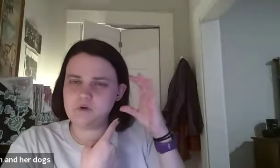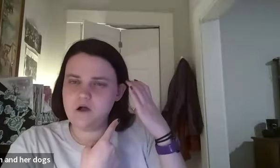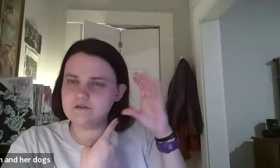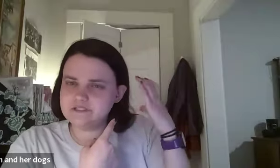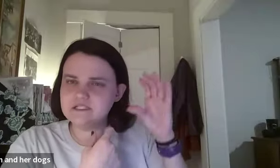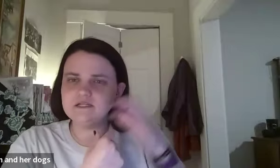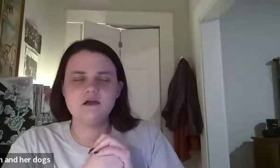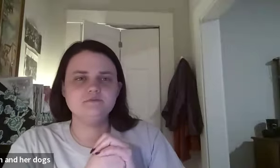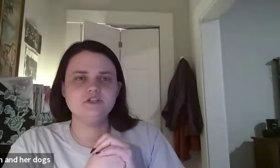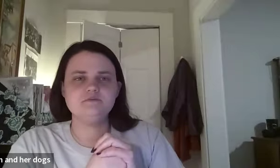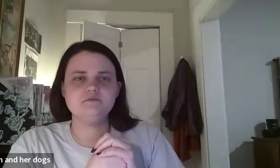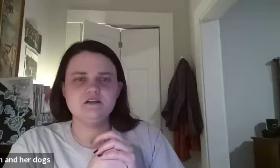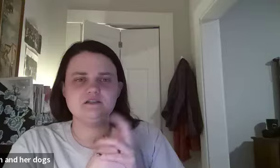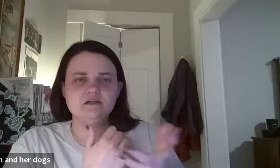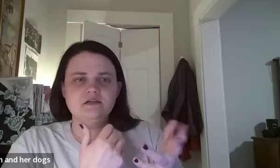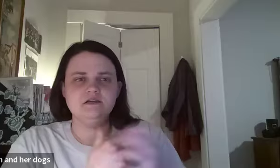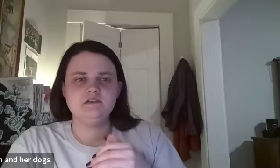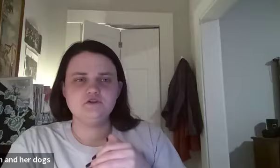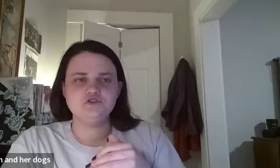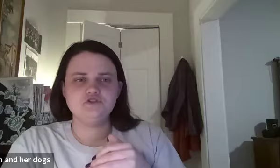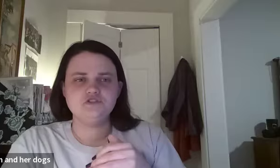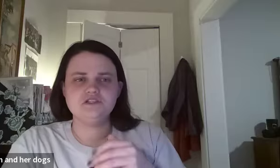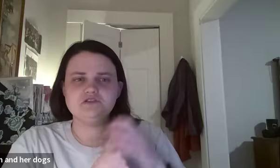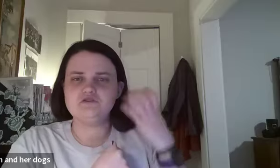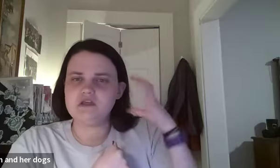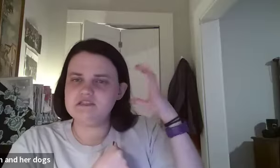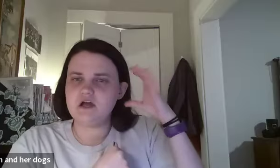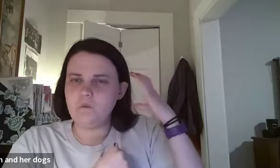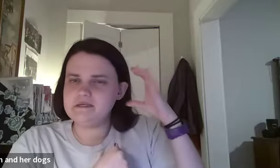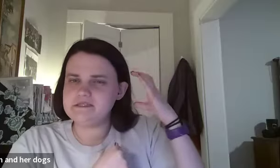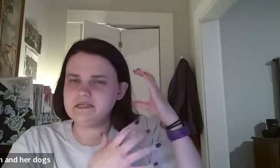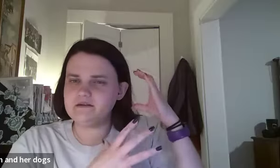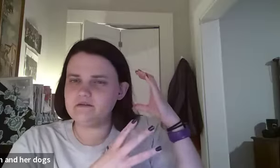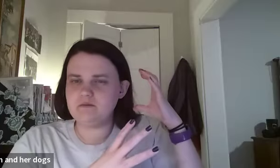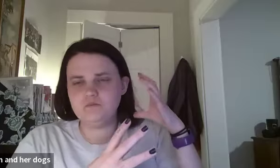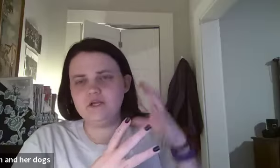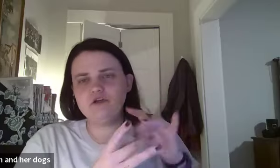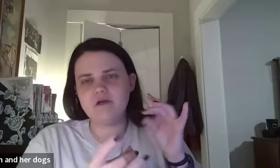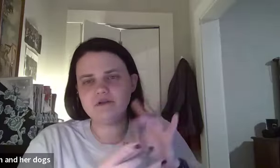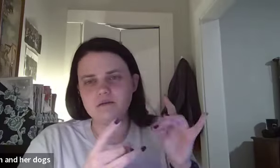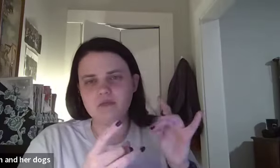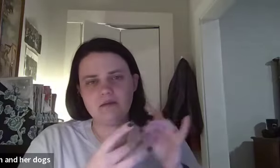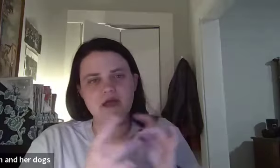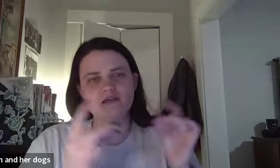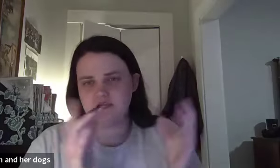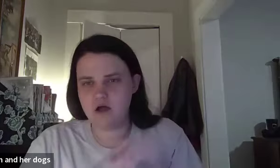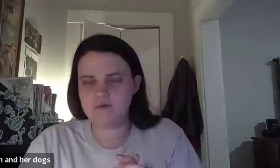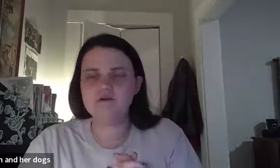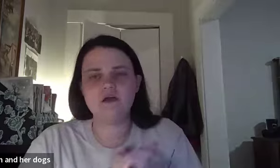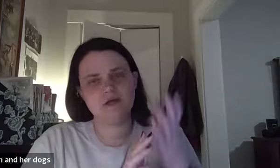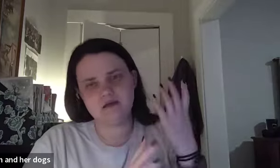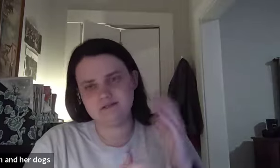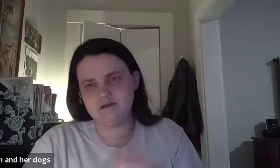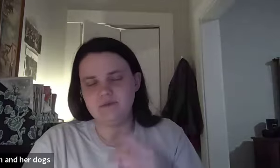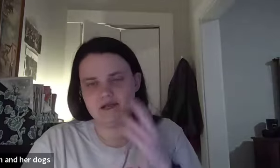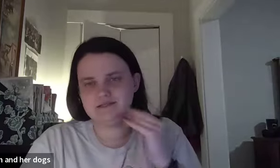more often, just because it's not always like when you're having a like a passing comment. Oh yeah, my